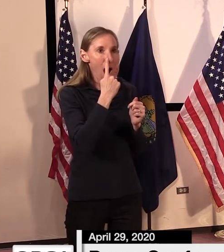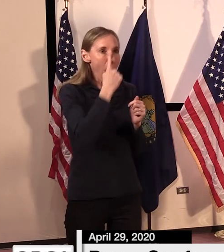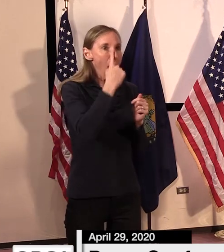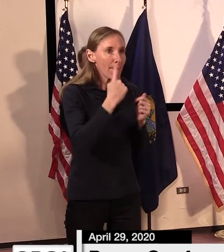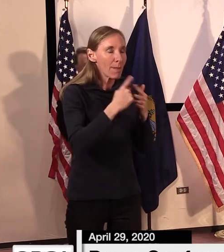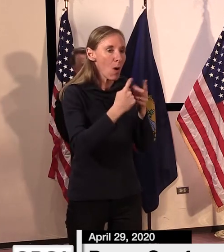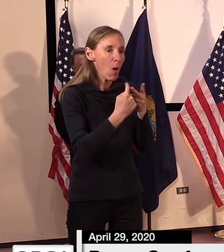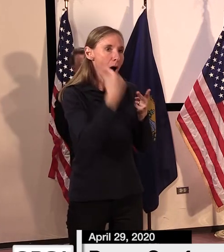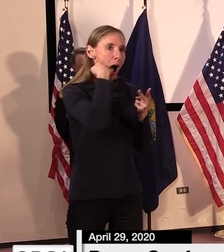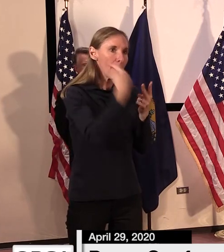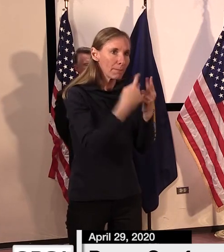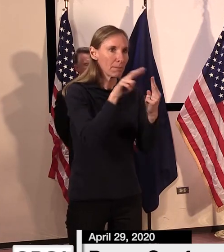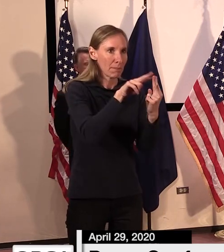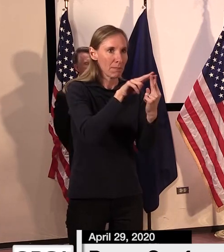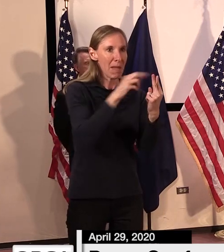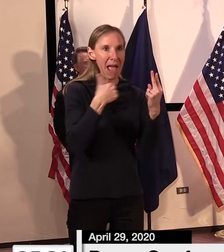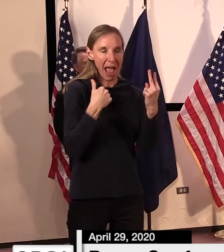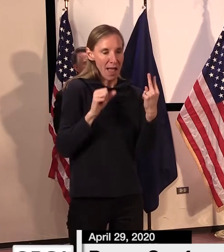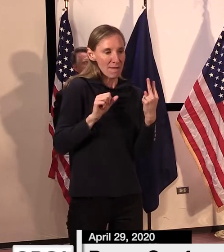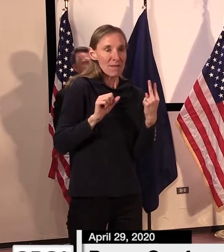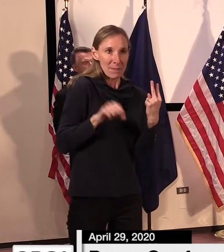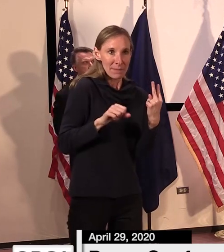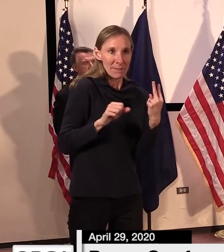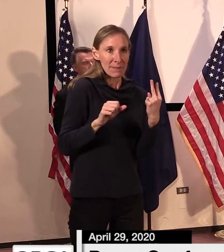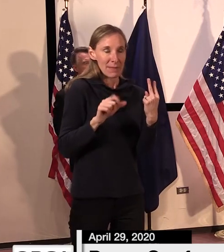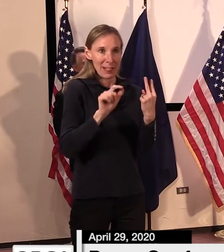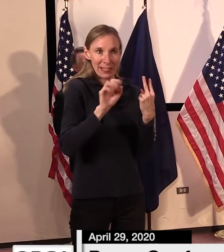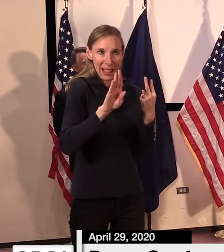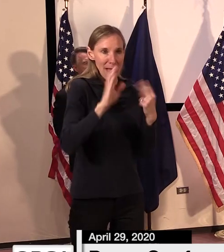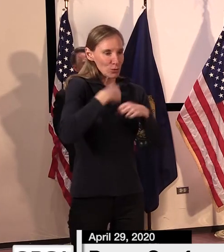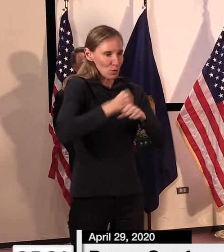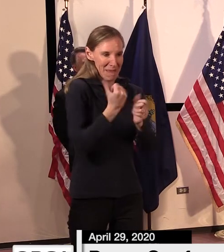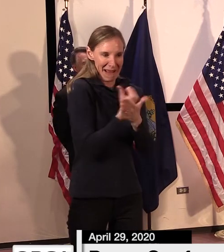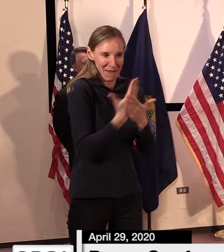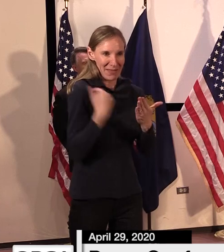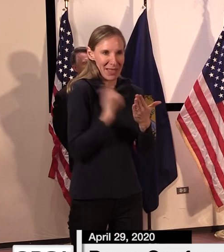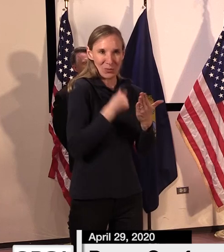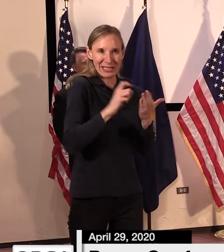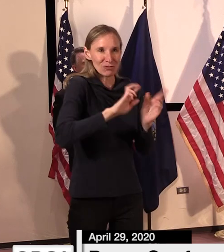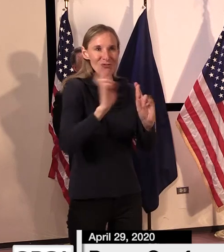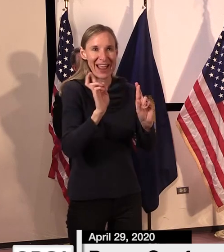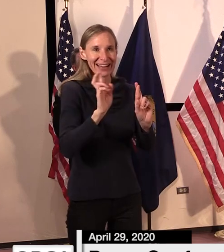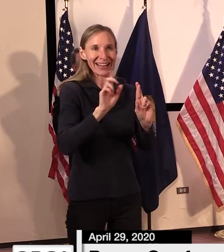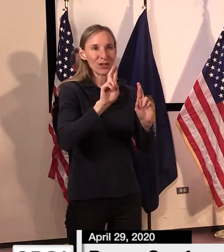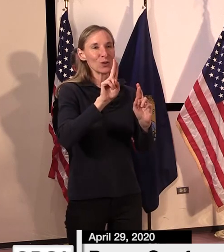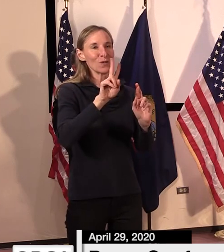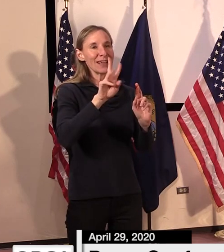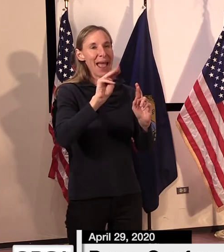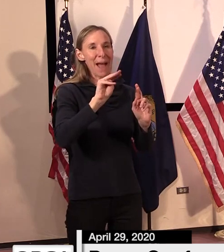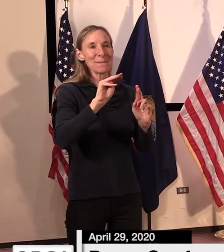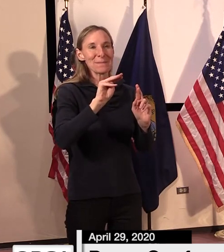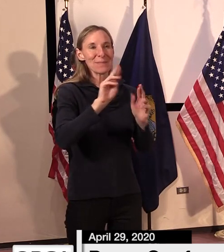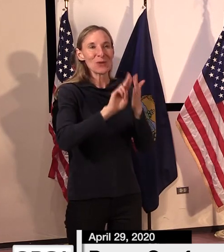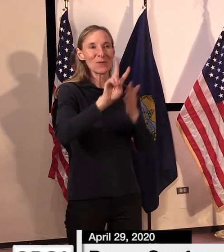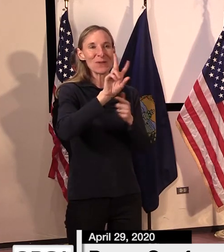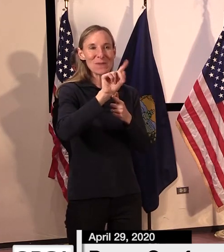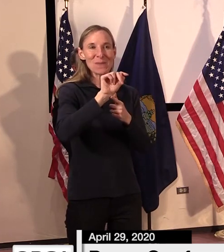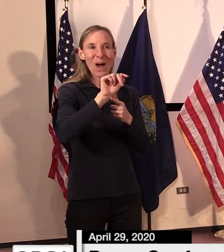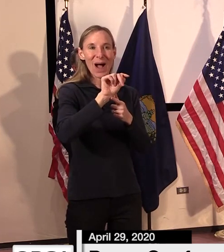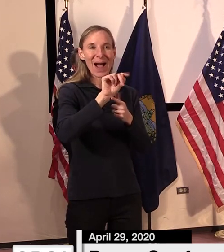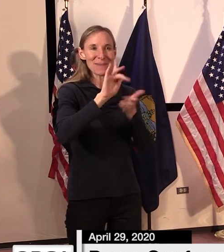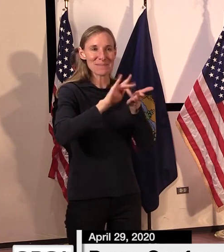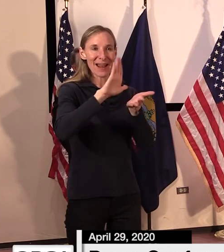labs at Public Health and at UVM to produce all of what we need there, but we have to have our eye on that ball all the